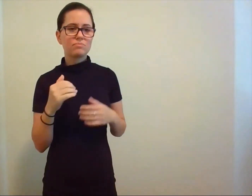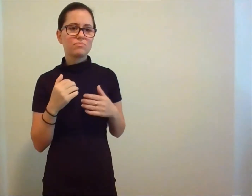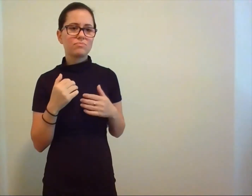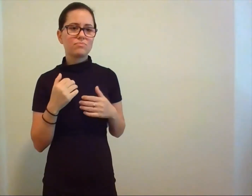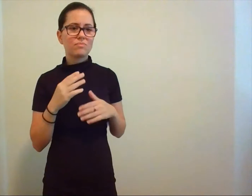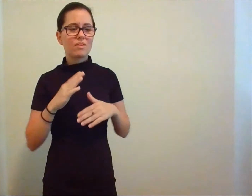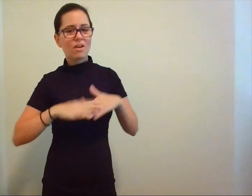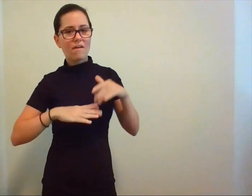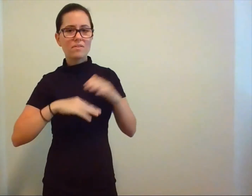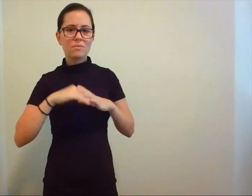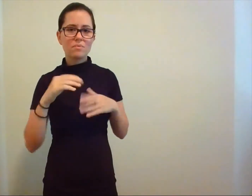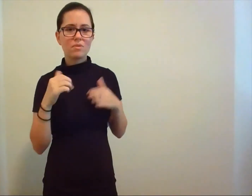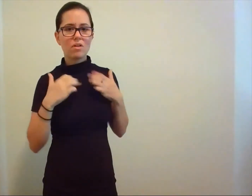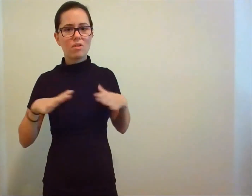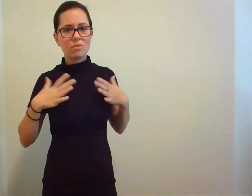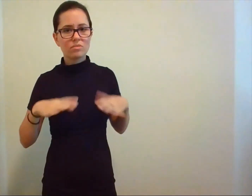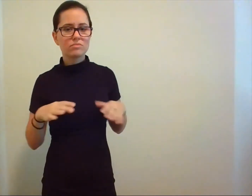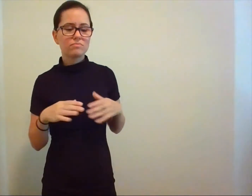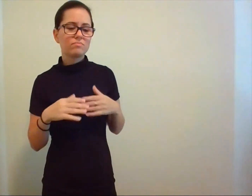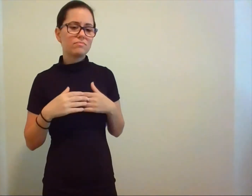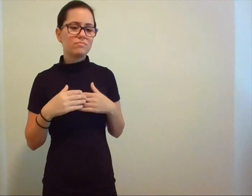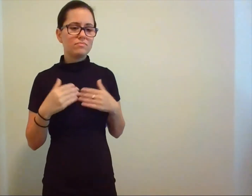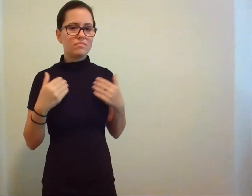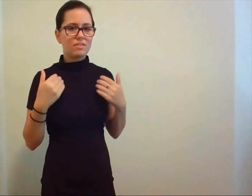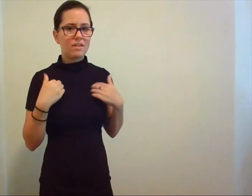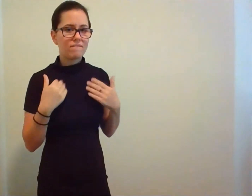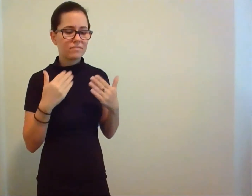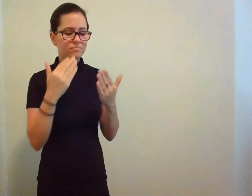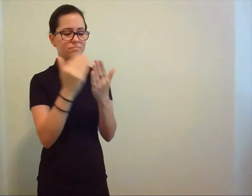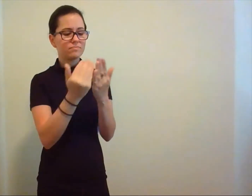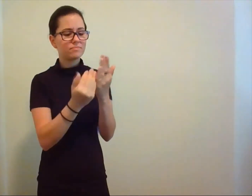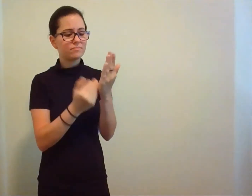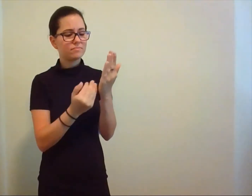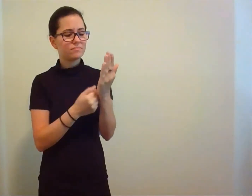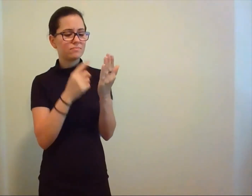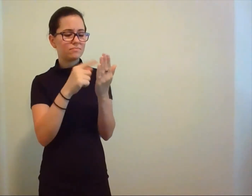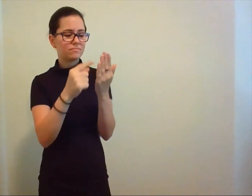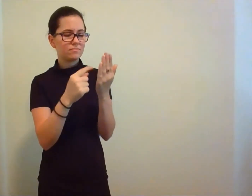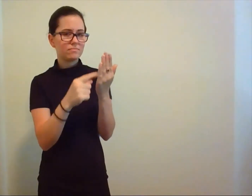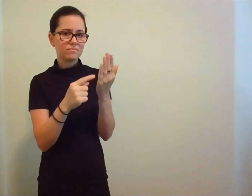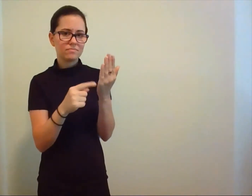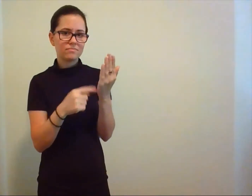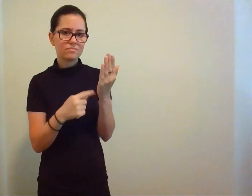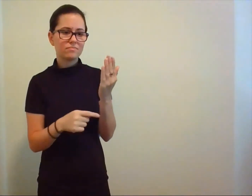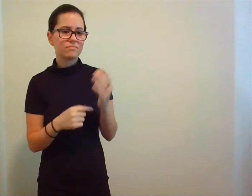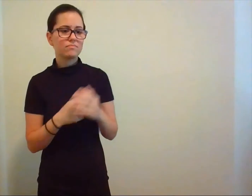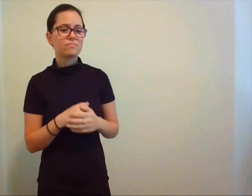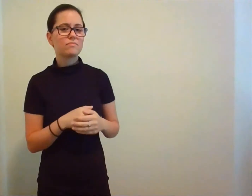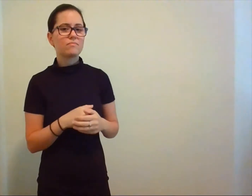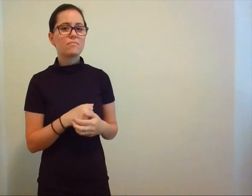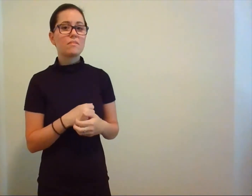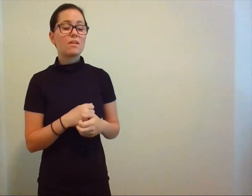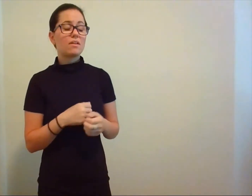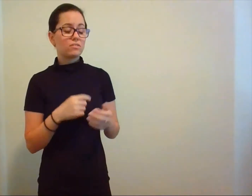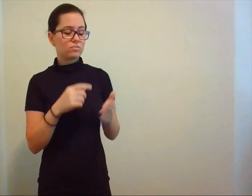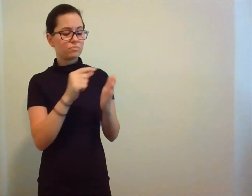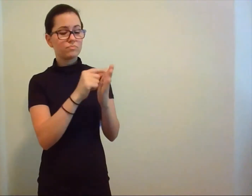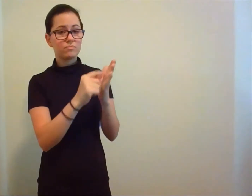a subcategory. My list has bullet points and then like sub-bullets. Got it. Under cozy clothes, it had sweatpants, and then it